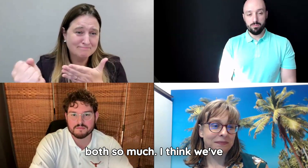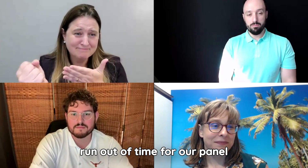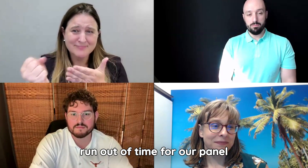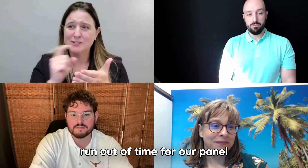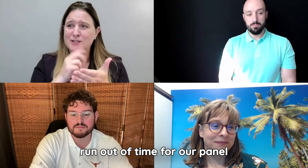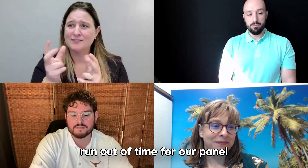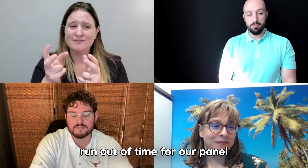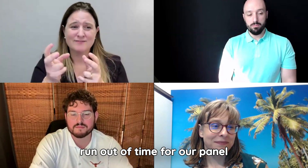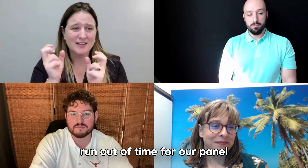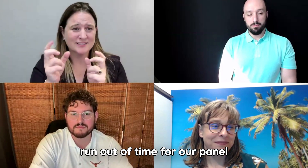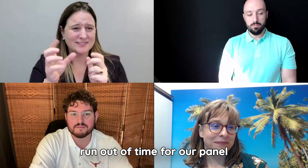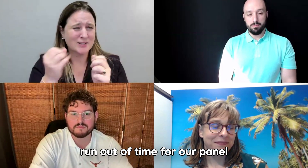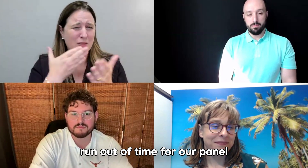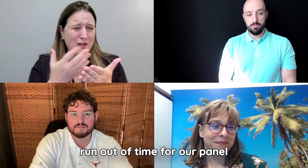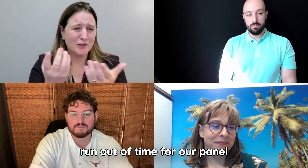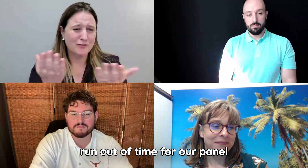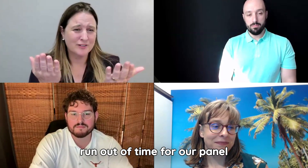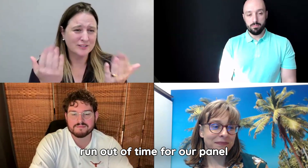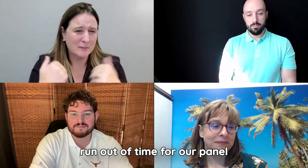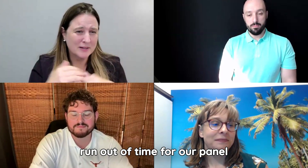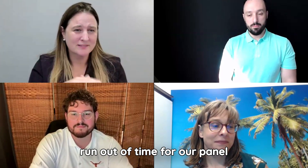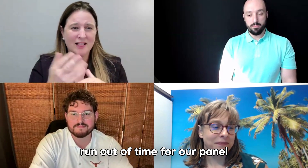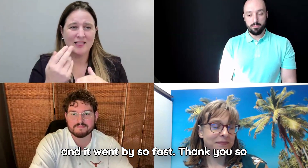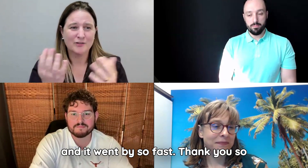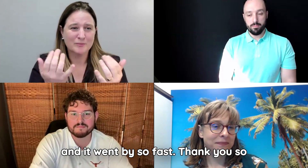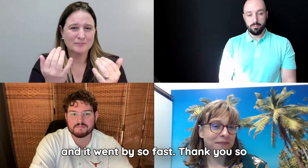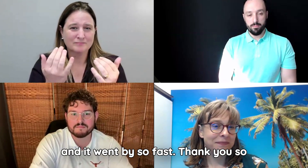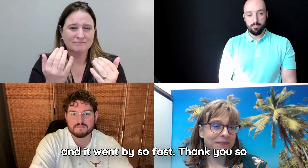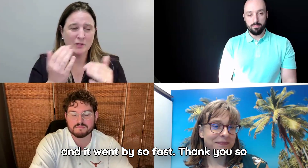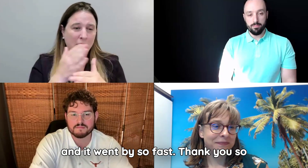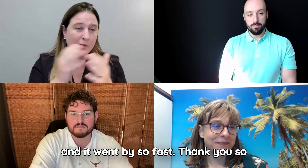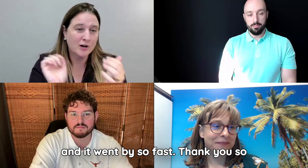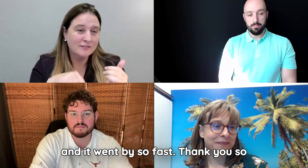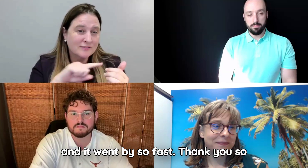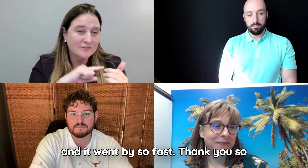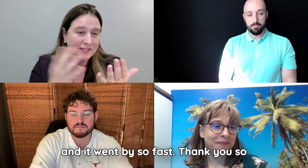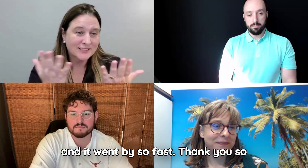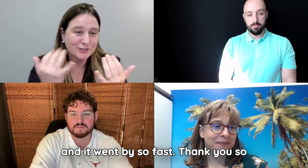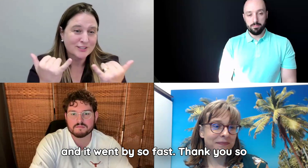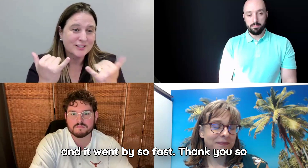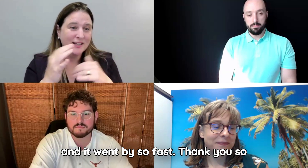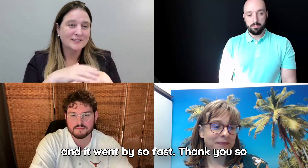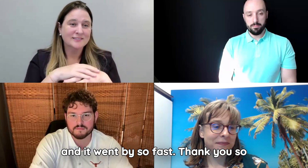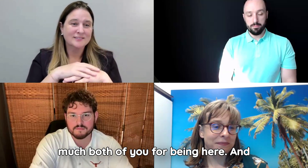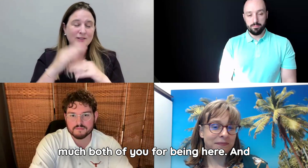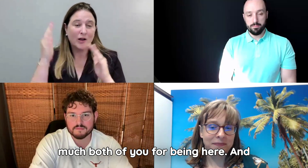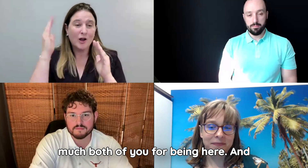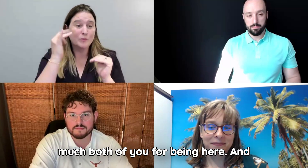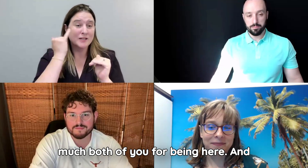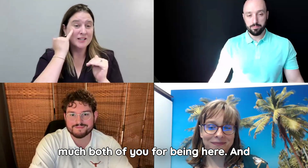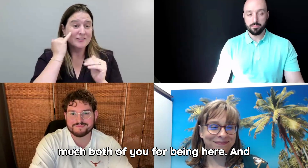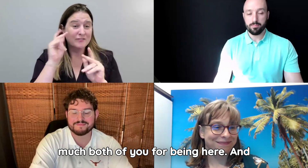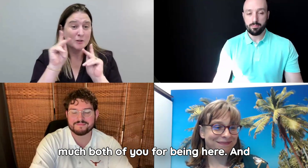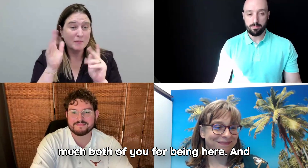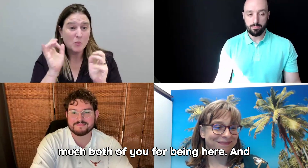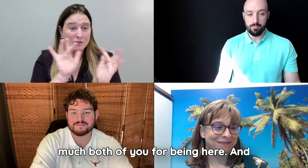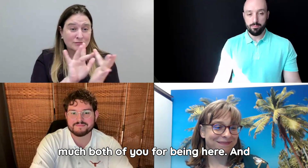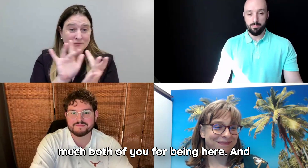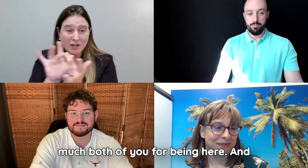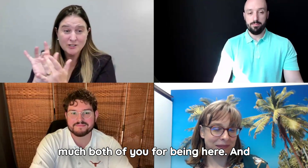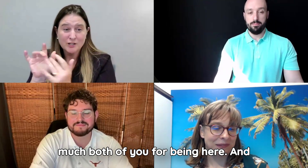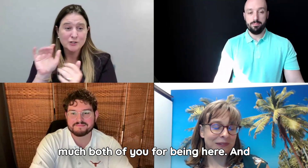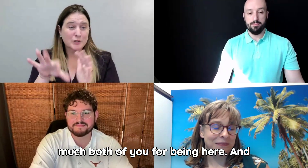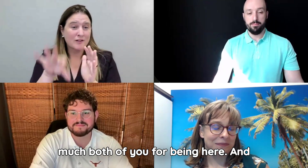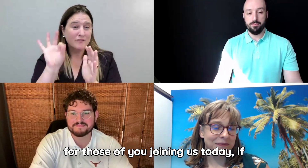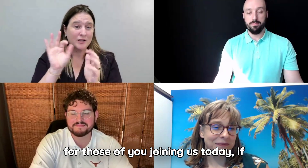so much. I think we've run out of time for our panel and it went by so fast. Thank you so much, both